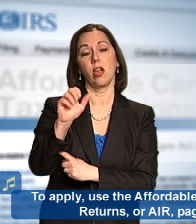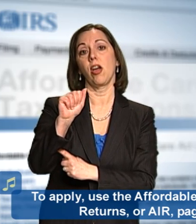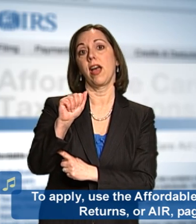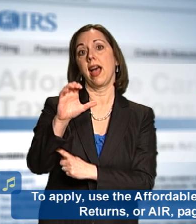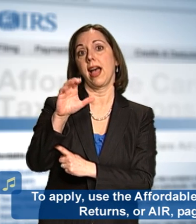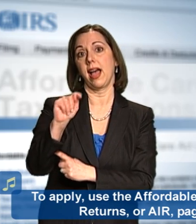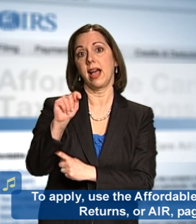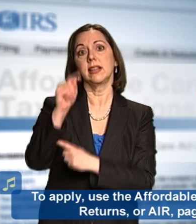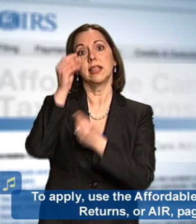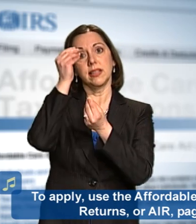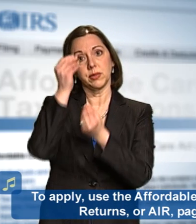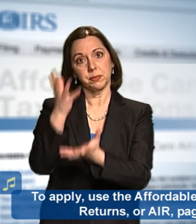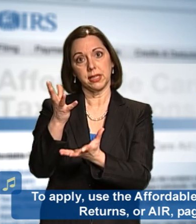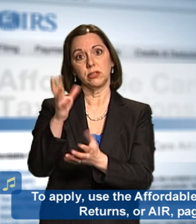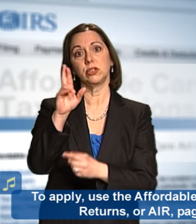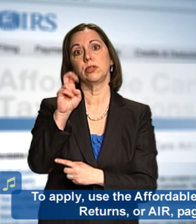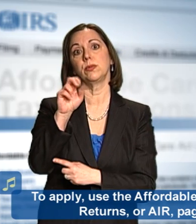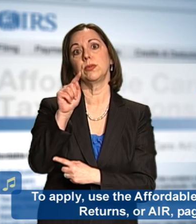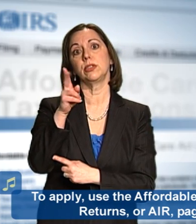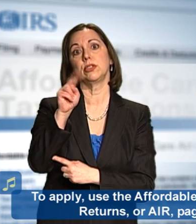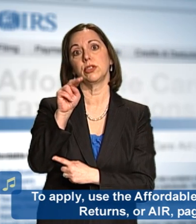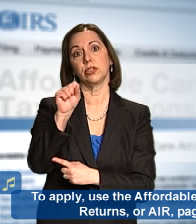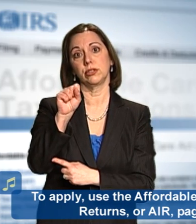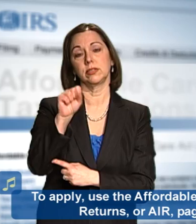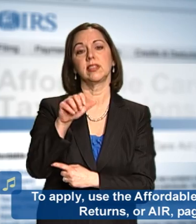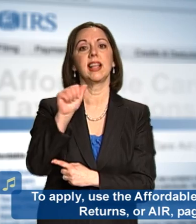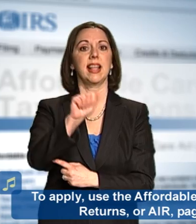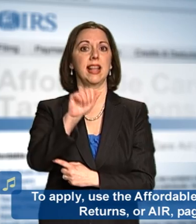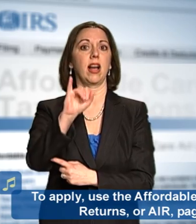on irs.gov.